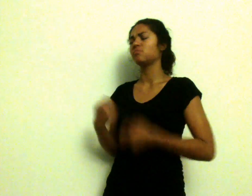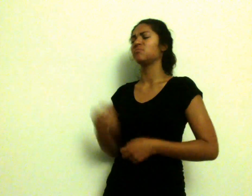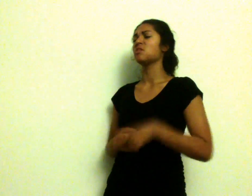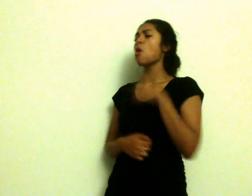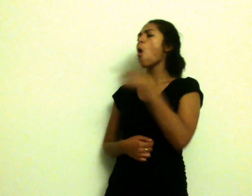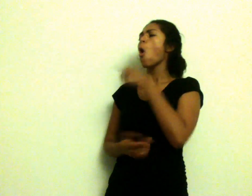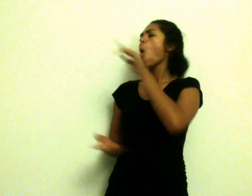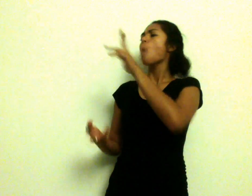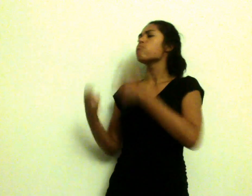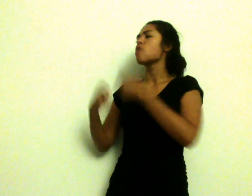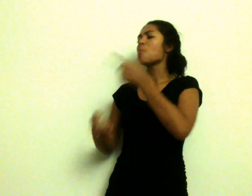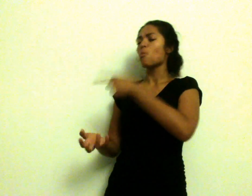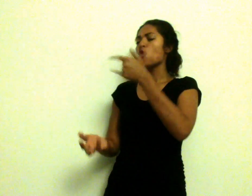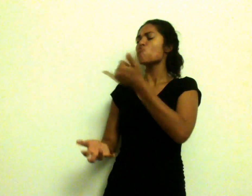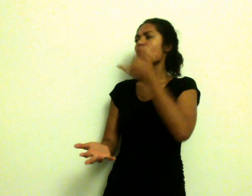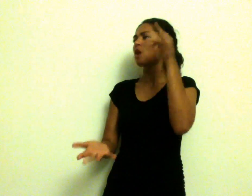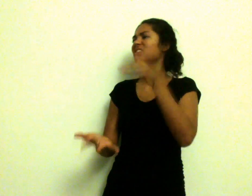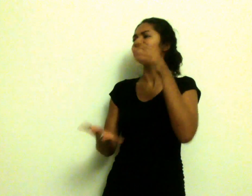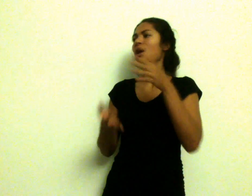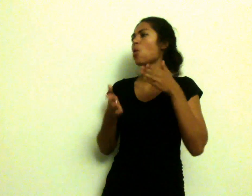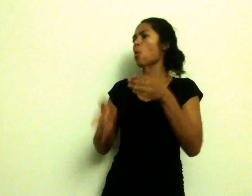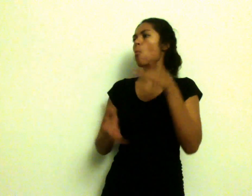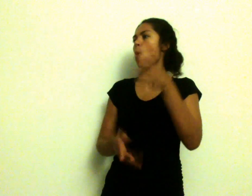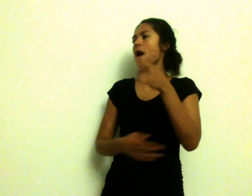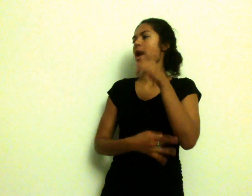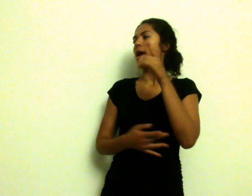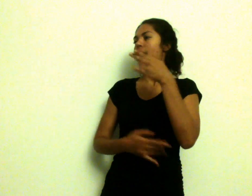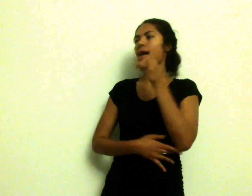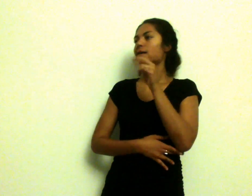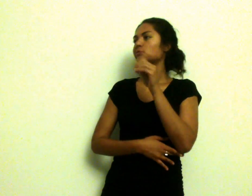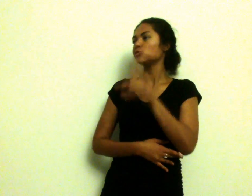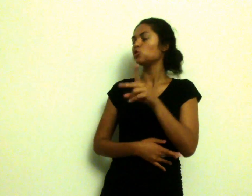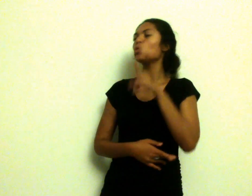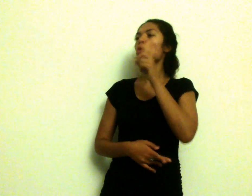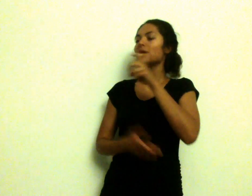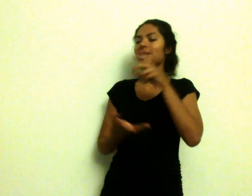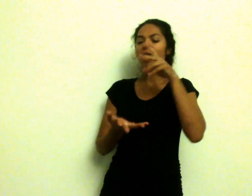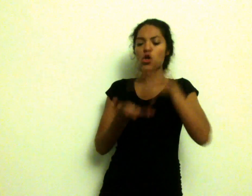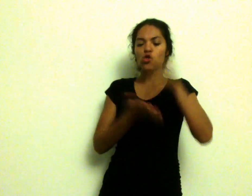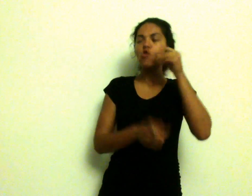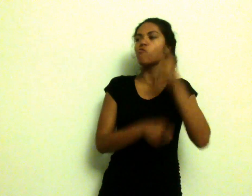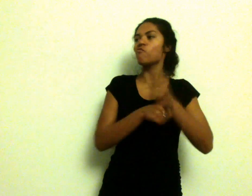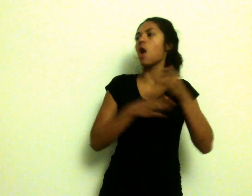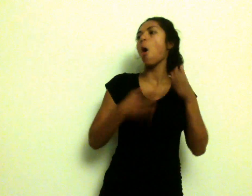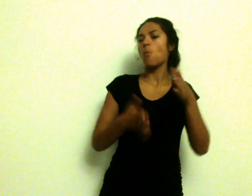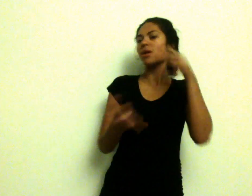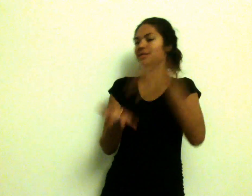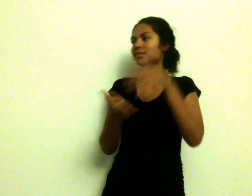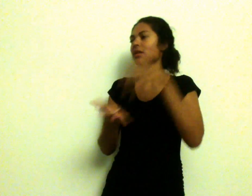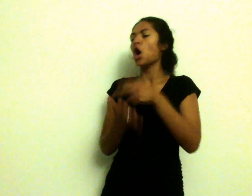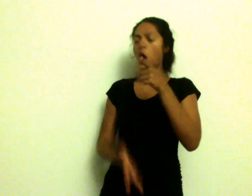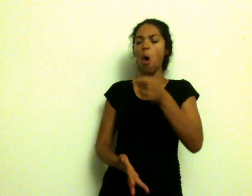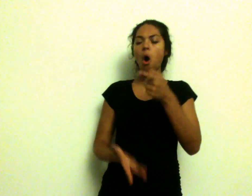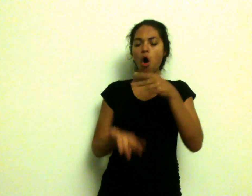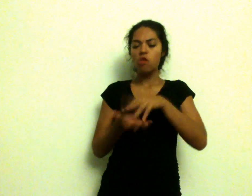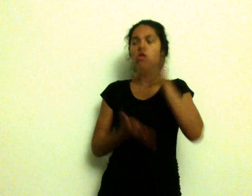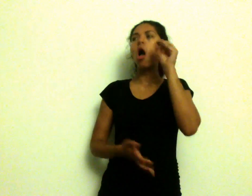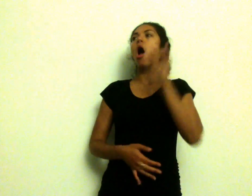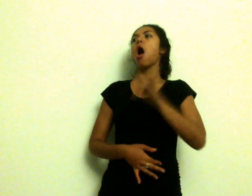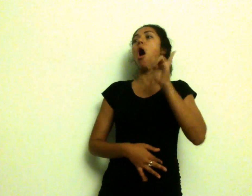like a Westerner, and if you'd quit studying it like a Westerner and understand what the laws of logic really are, you'll see that systemic contradictions